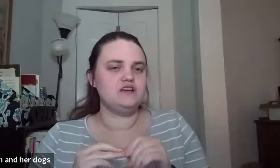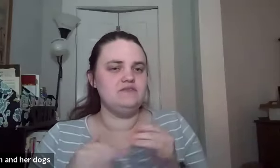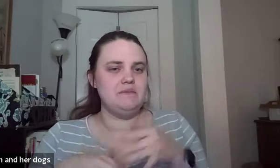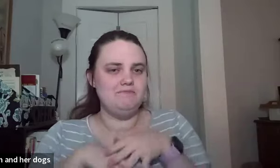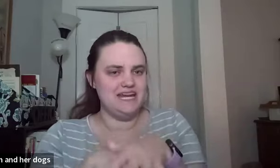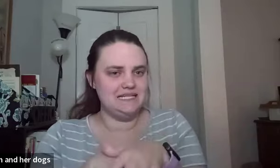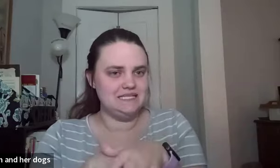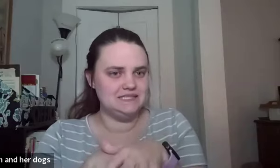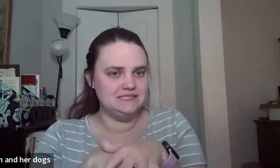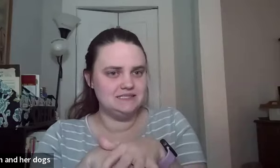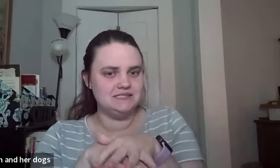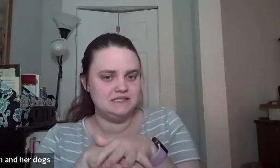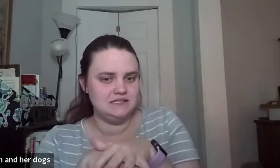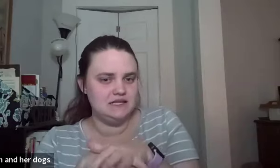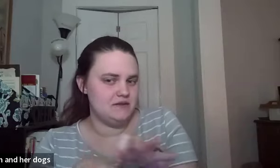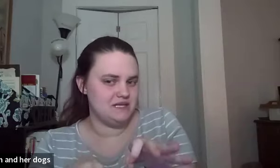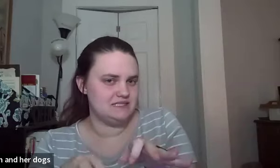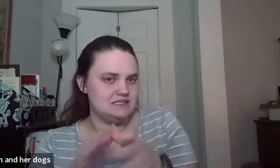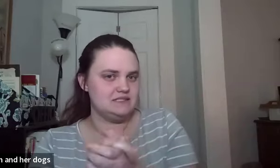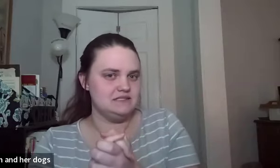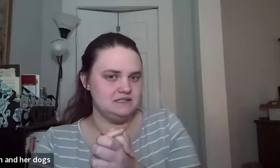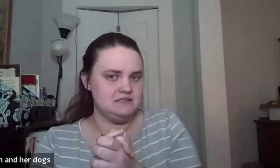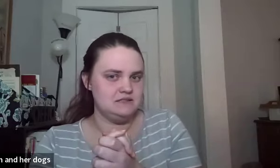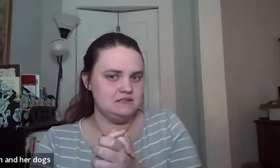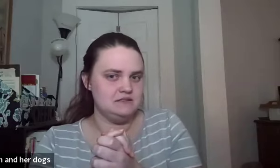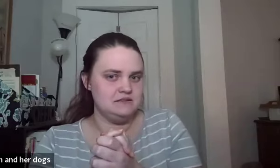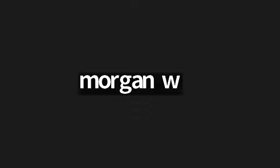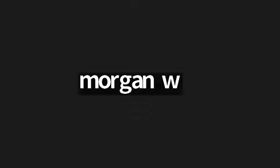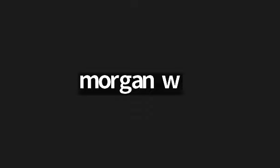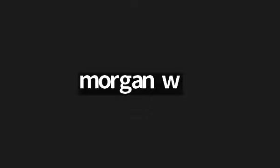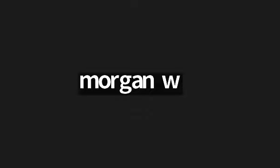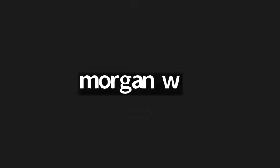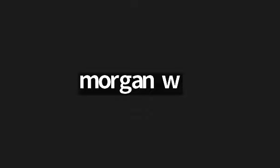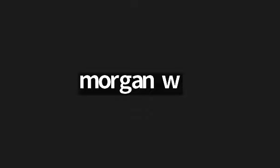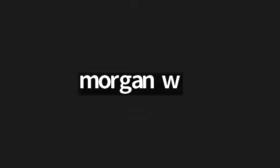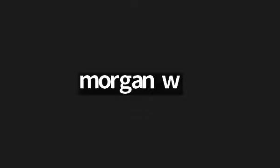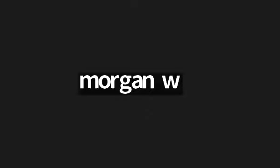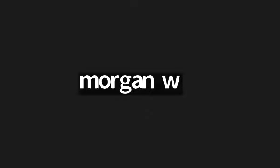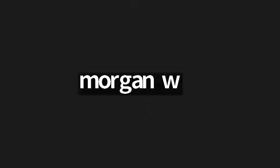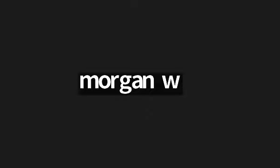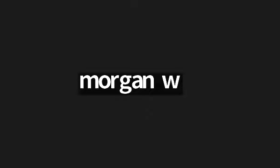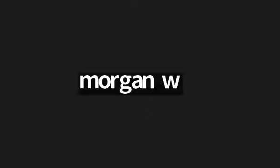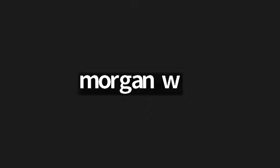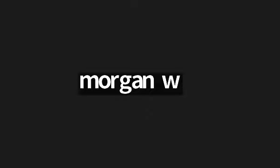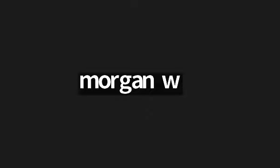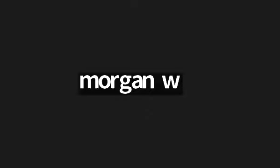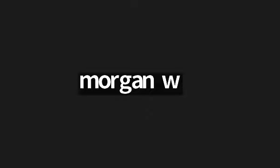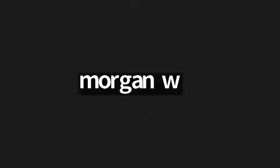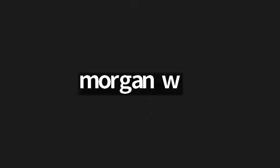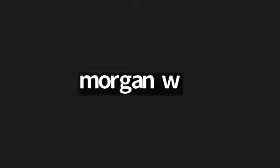kind of embedded, if that makes sense. Yes, thank you. Okay. All right,